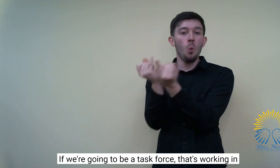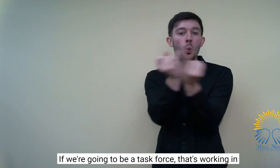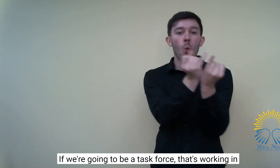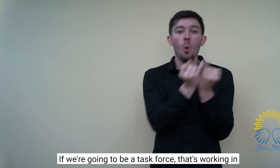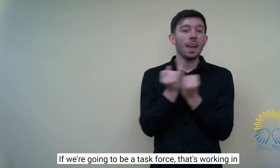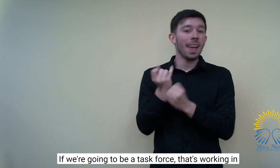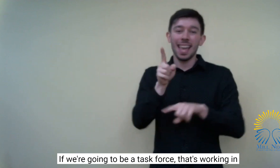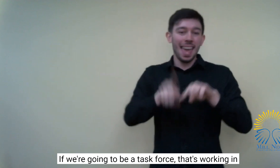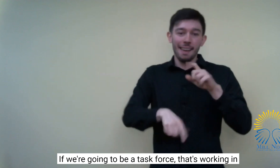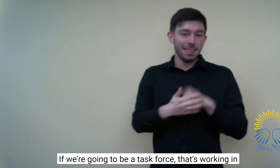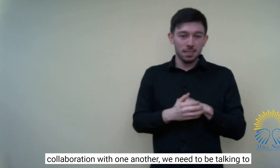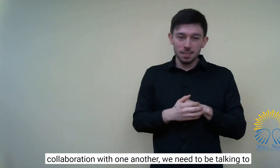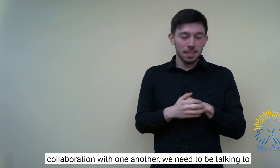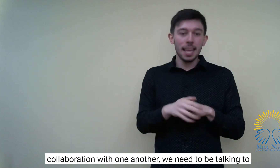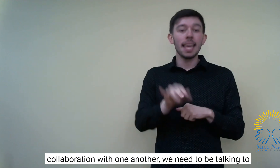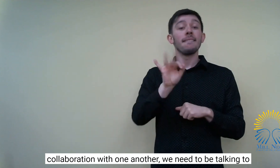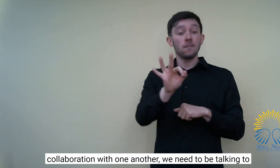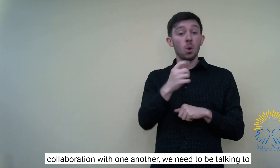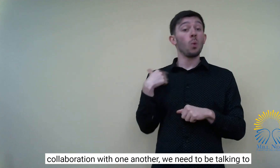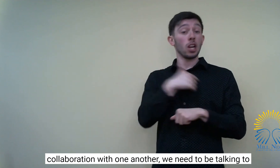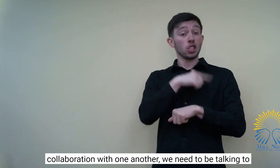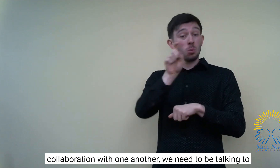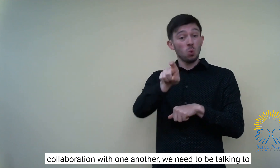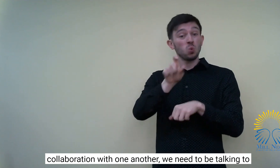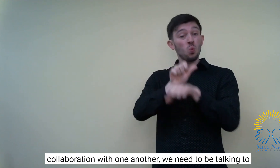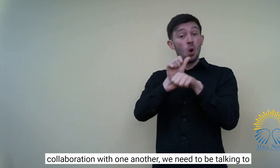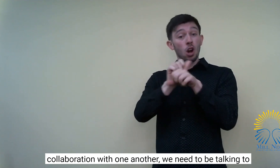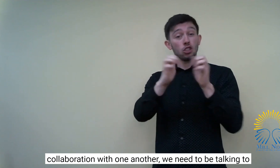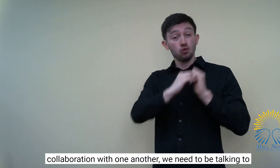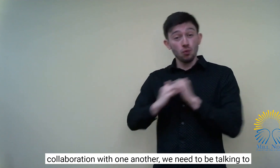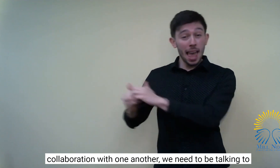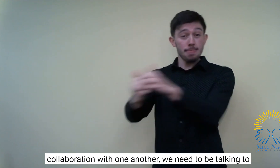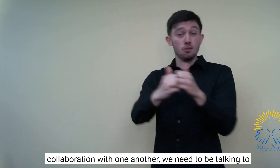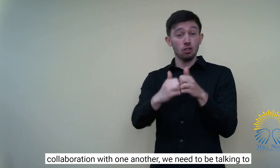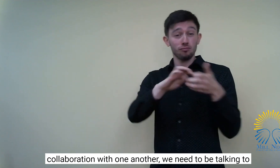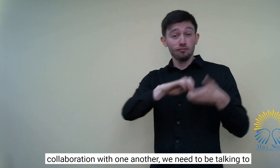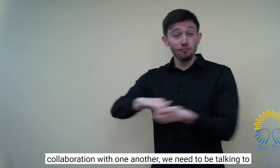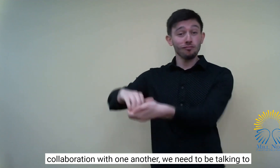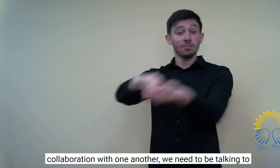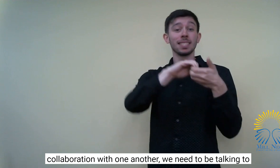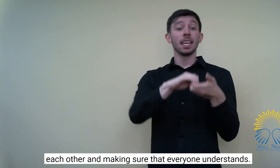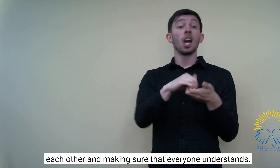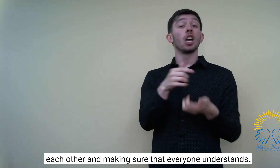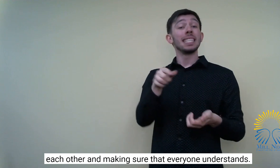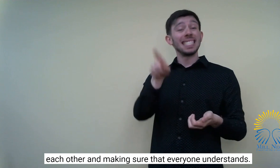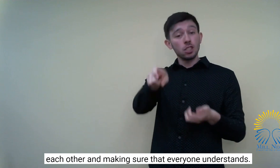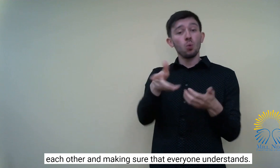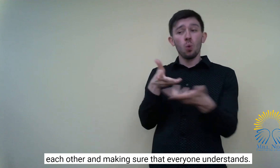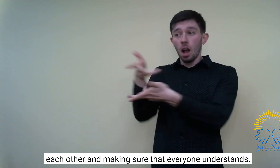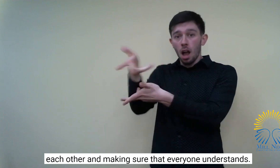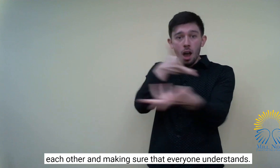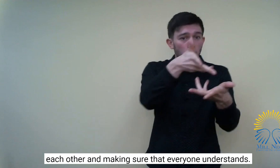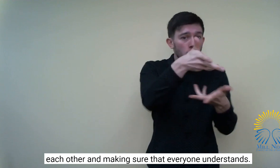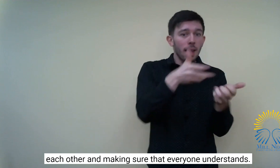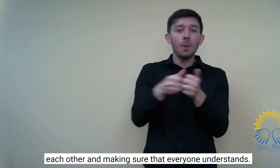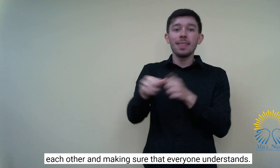that's working in collaboration with one another, we need to be talking to each other and making sure that